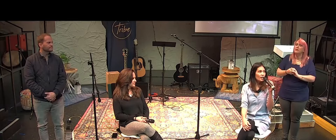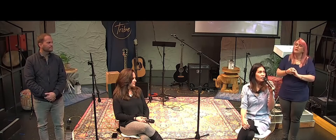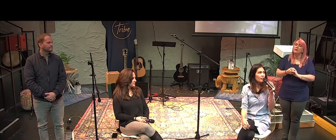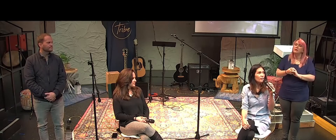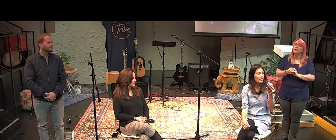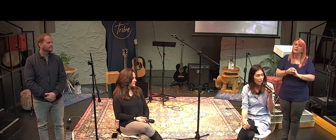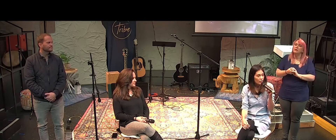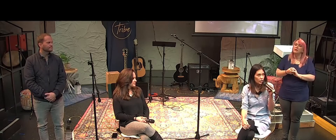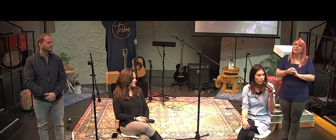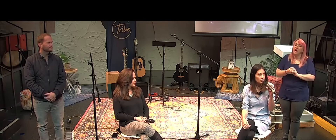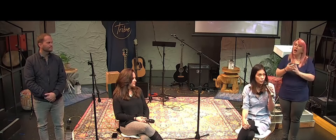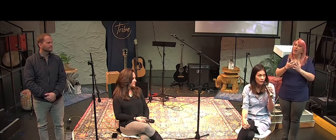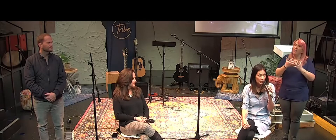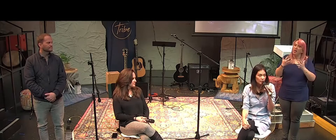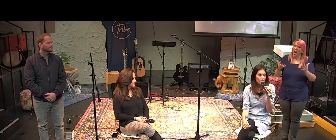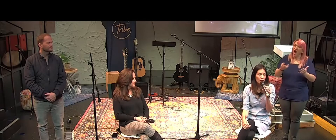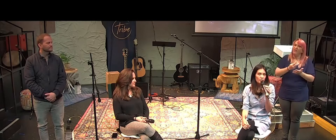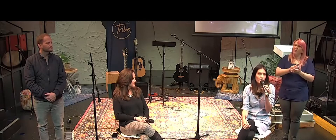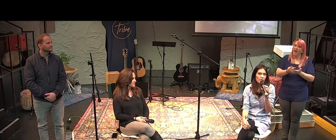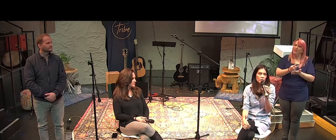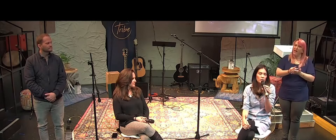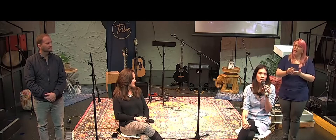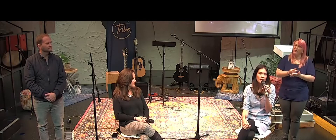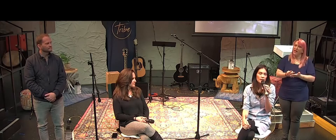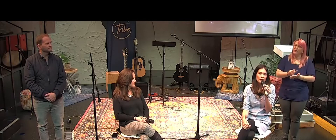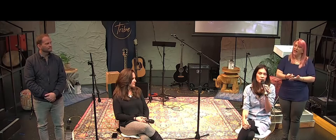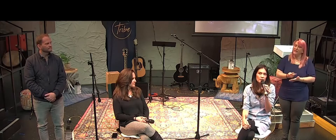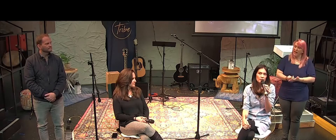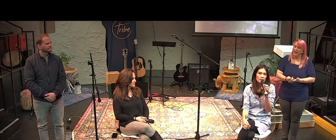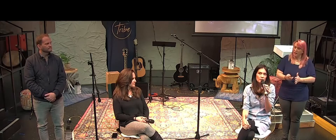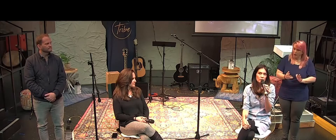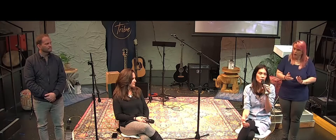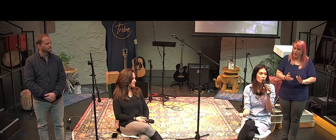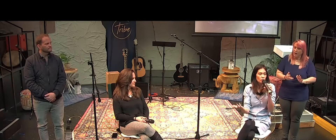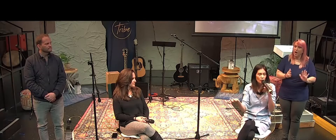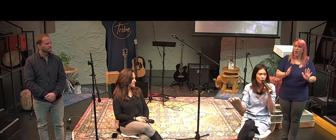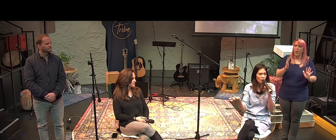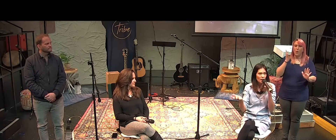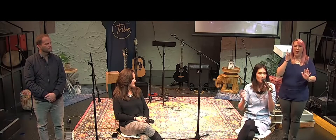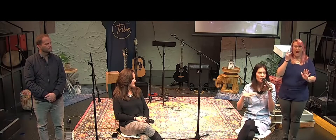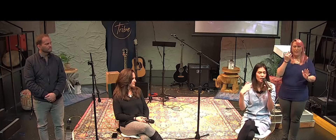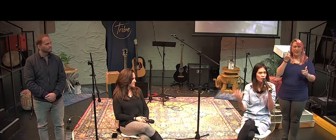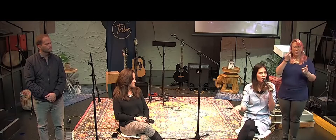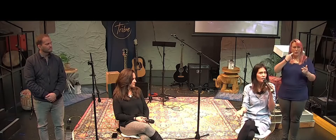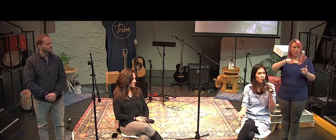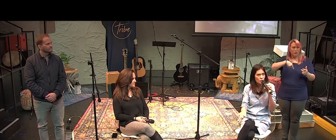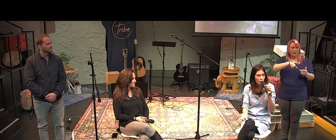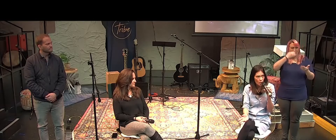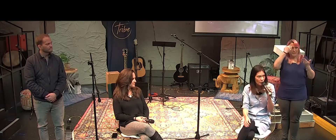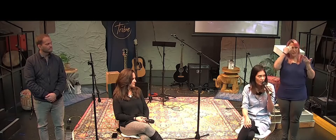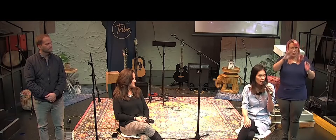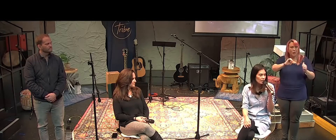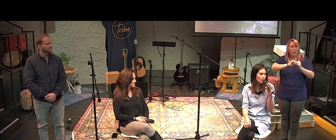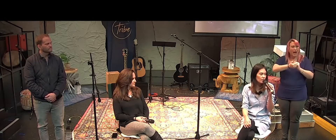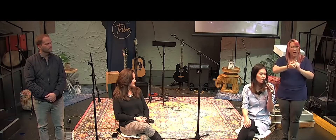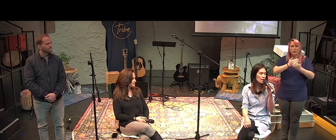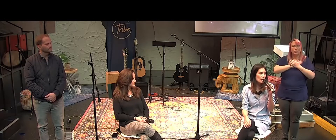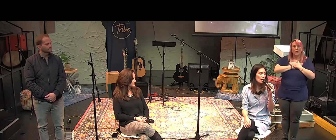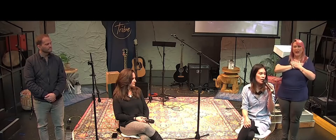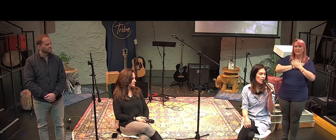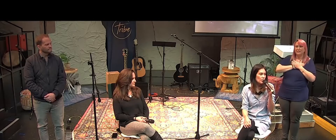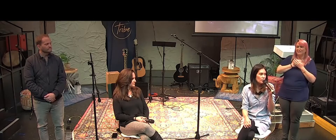a lot of failure, really. It's a lot of failure because we don't know how to rest, and because our lives are so complicated.